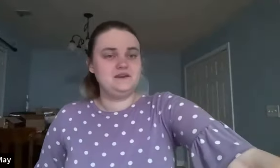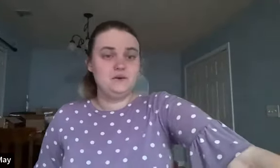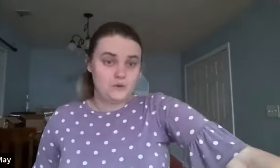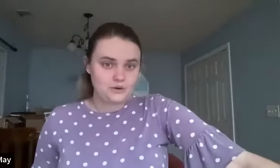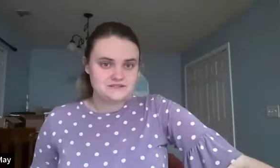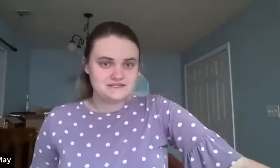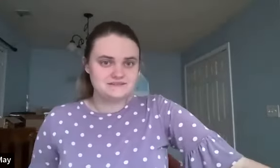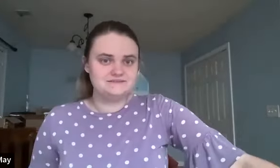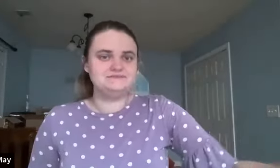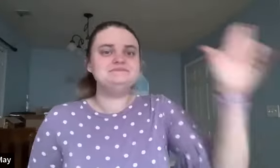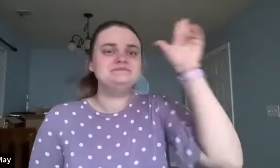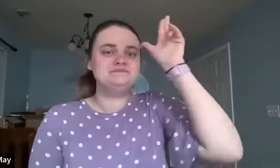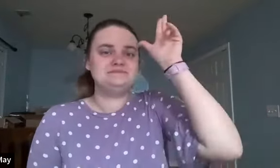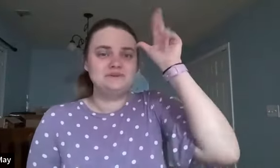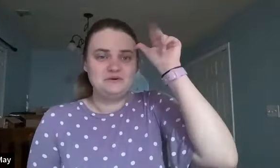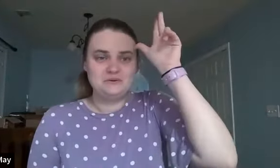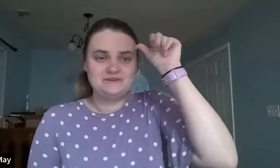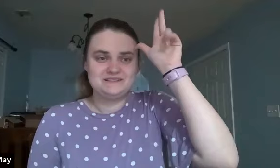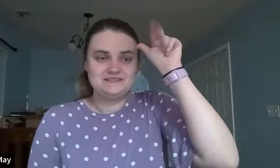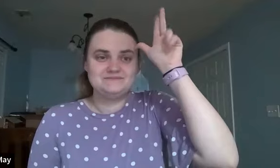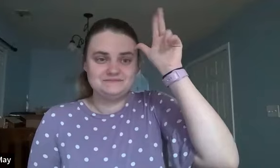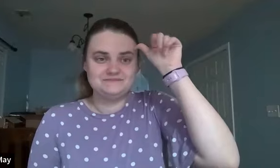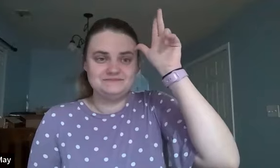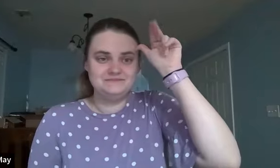Then horse. Or